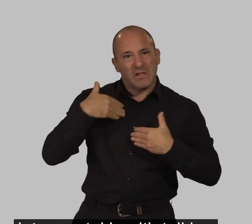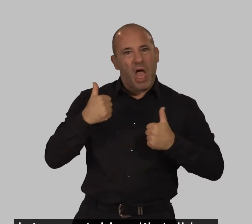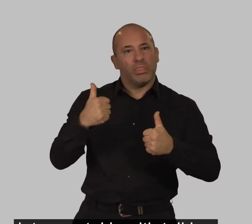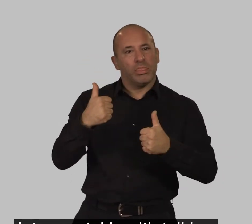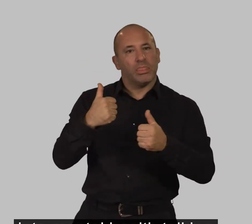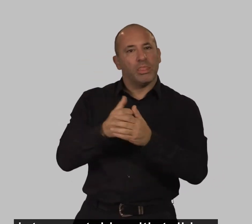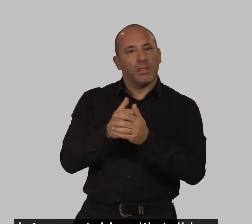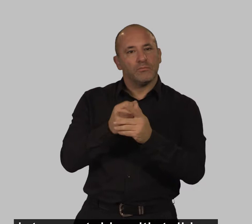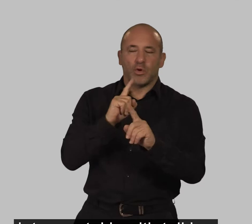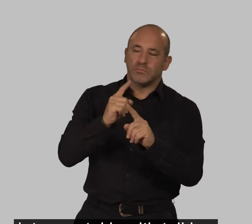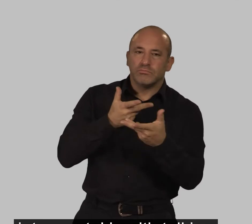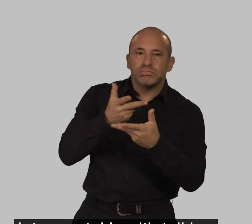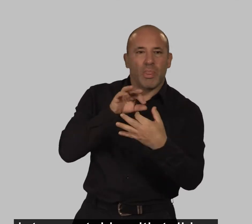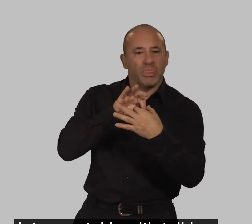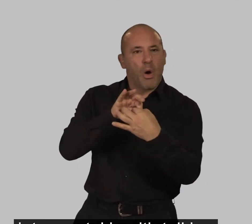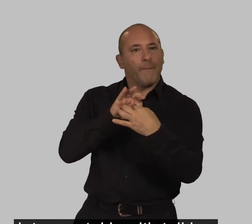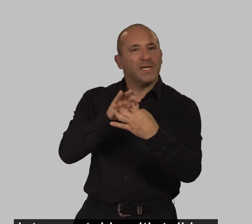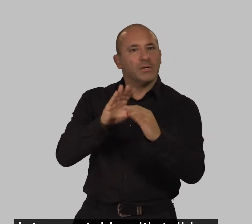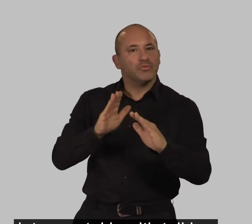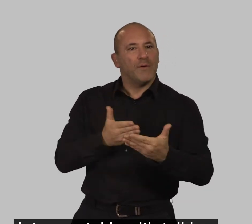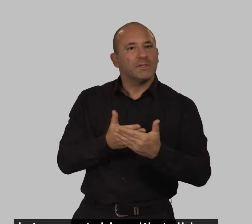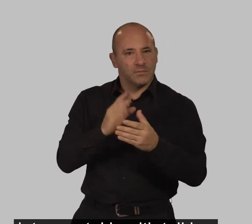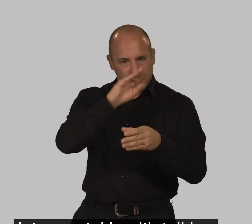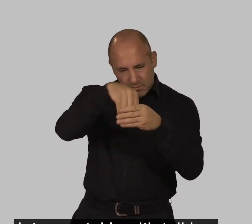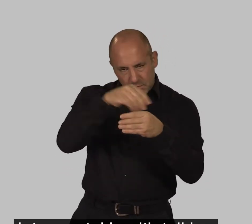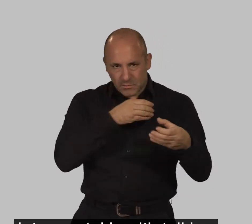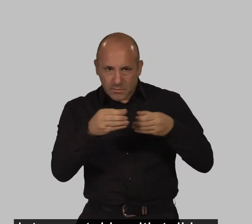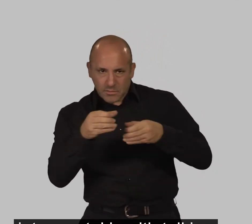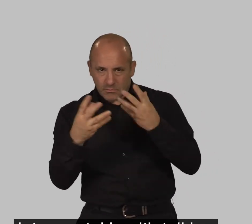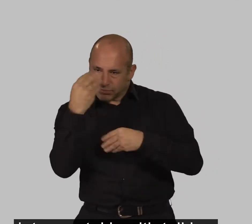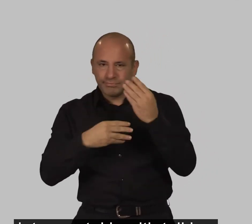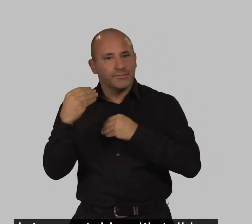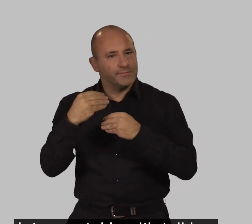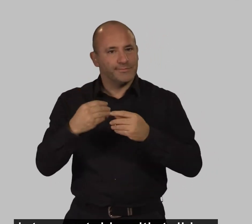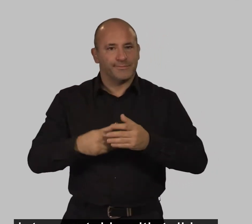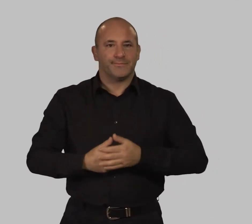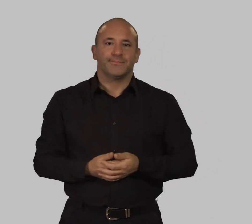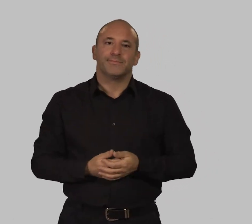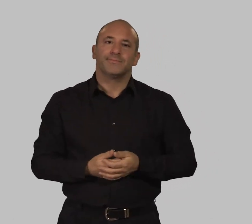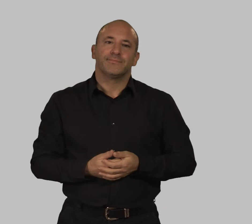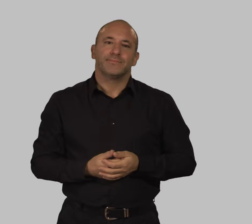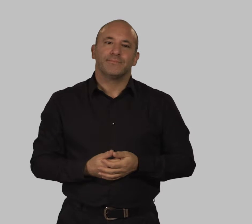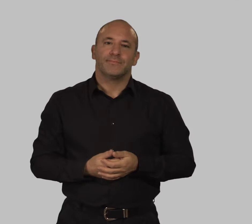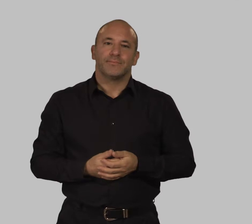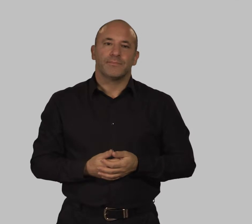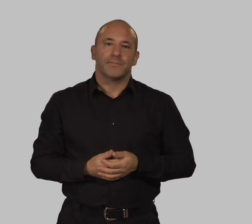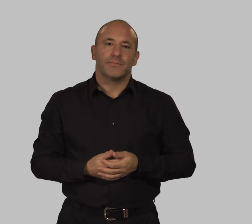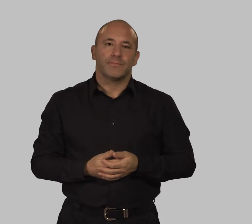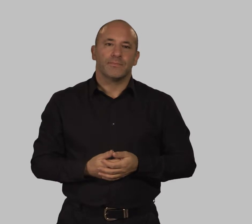This includes putting more employment advisors into mental health talking therapy services,